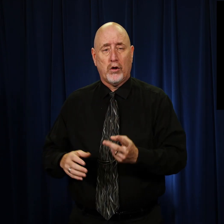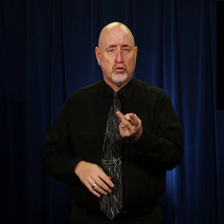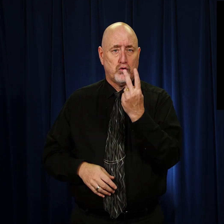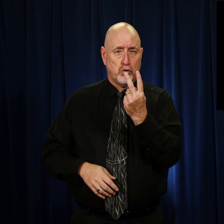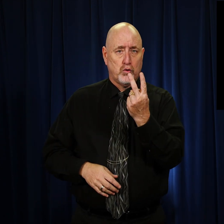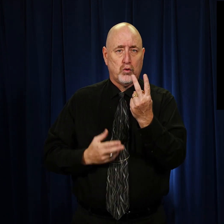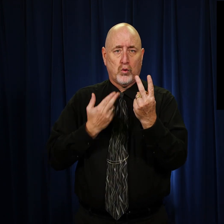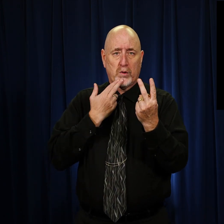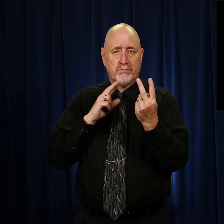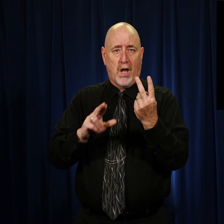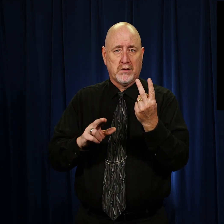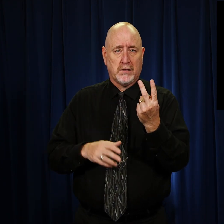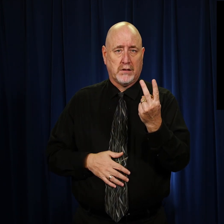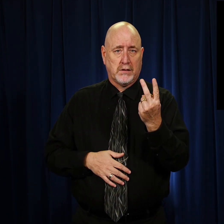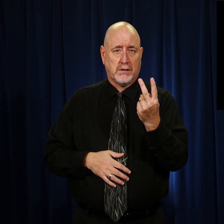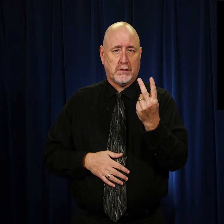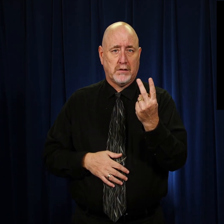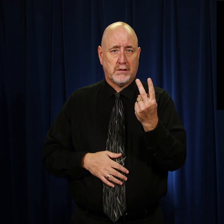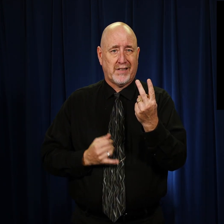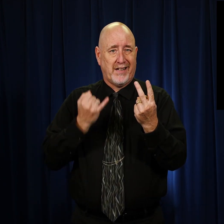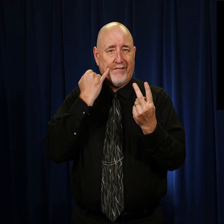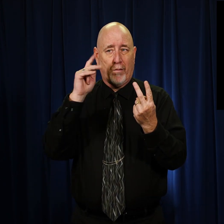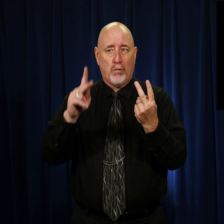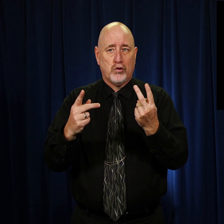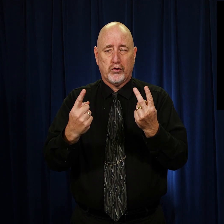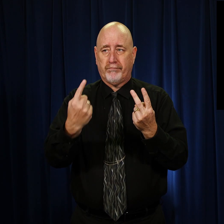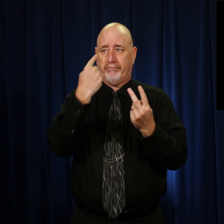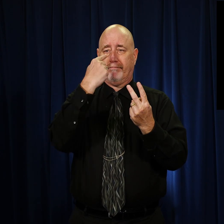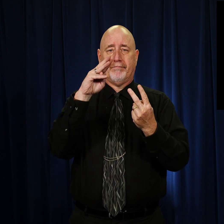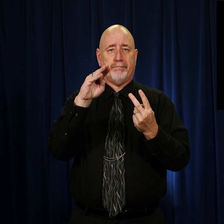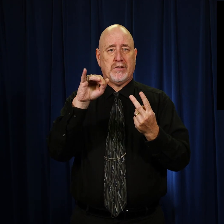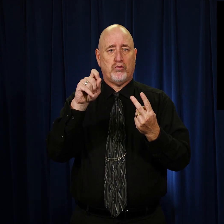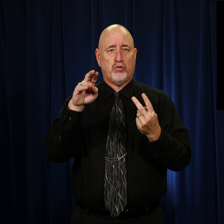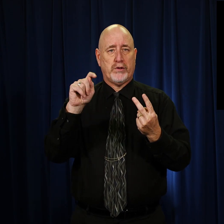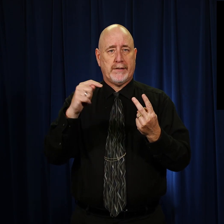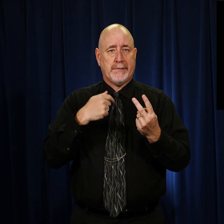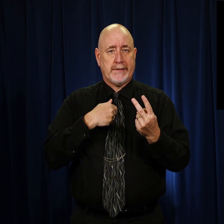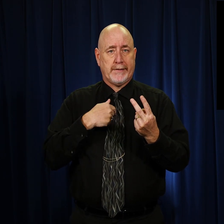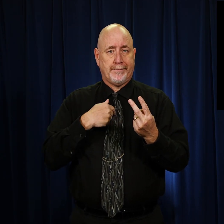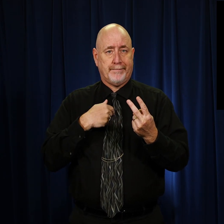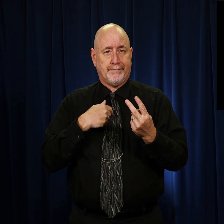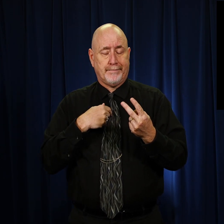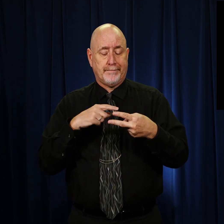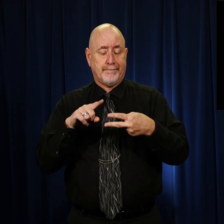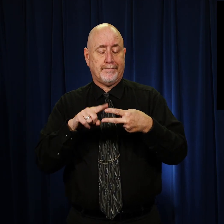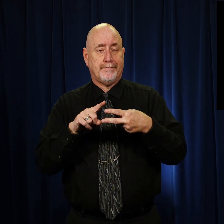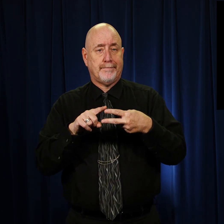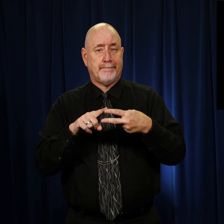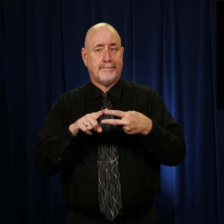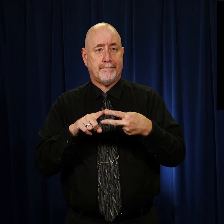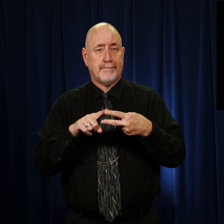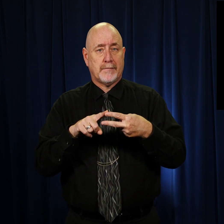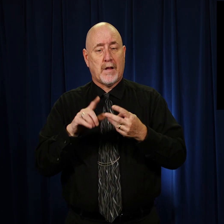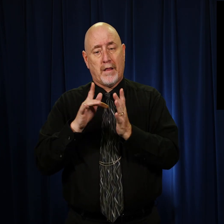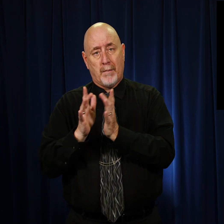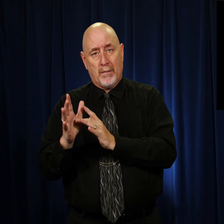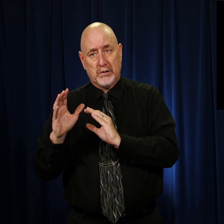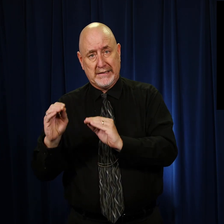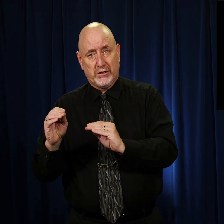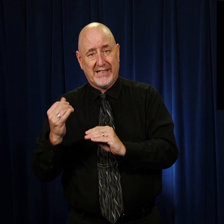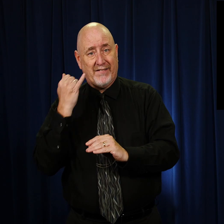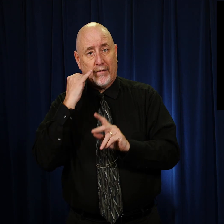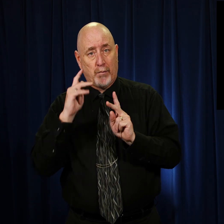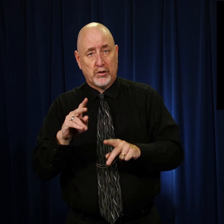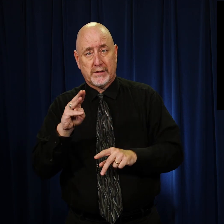two responses to have when someone mistreats you. First of all, according to what the Bible teaches,